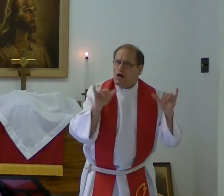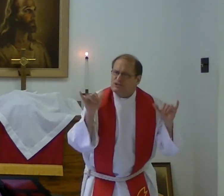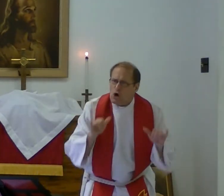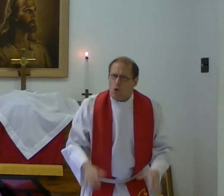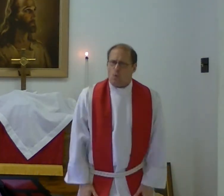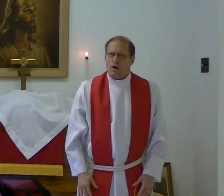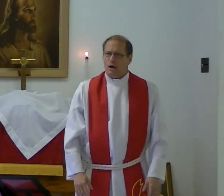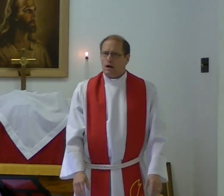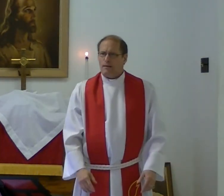also.